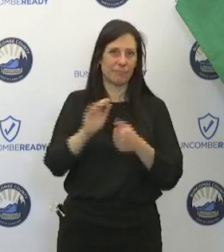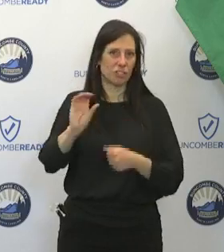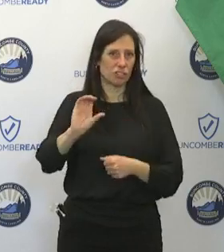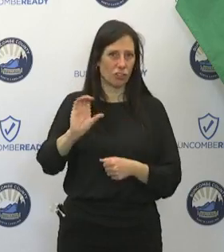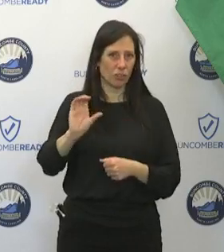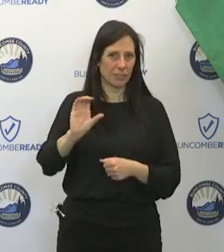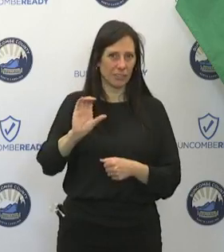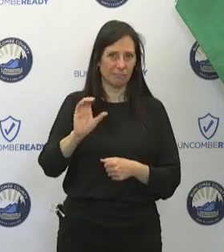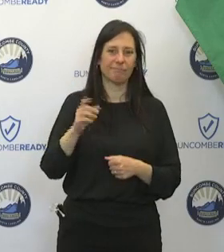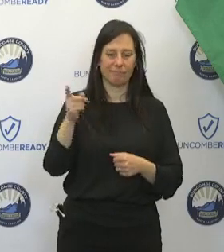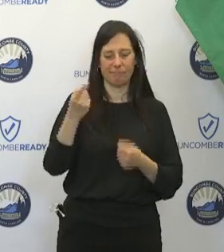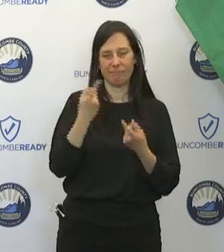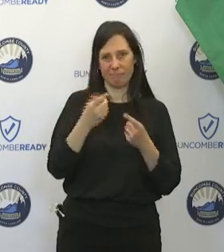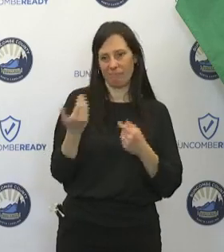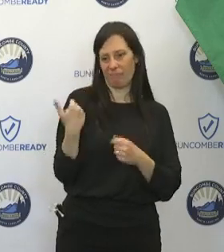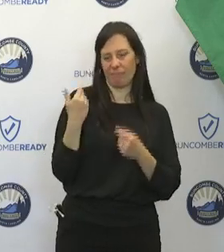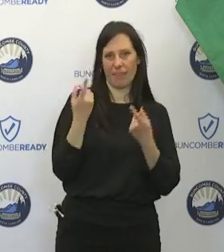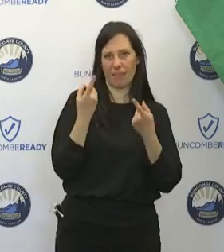January 23rd.